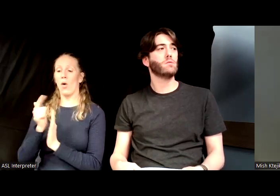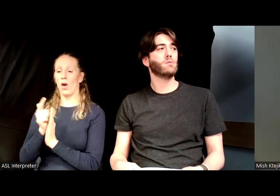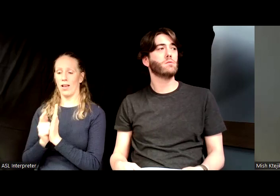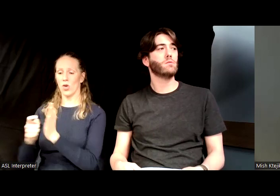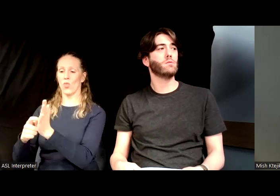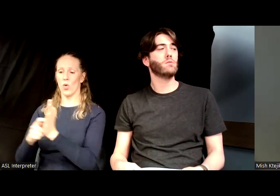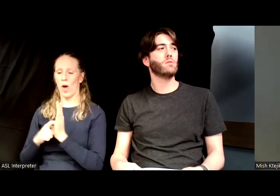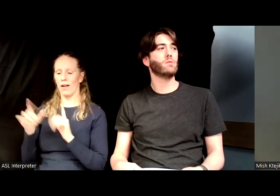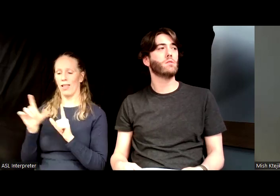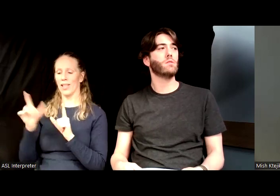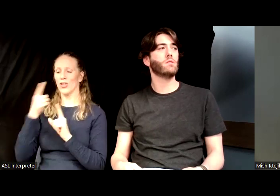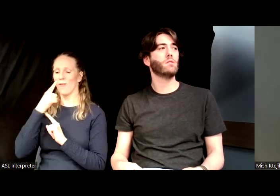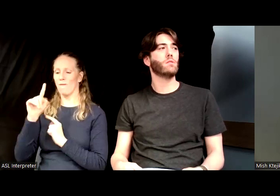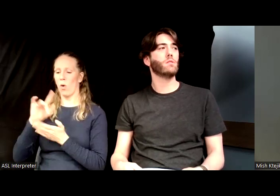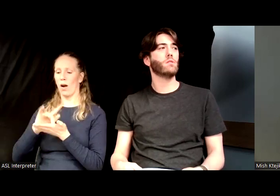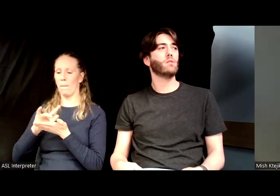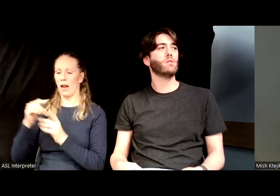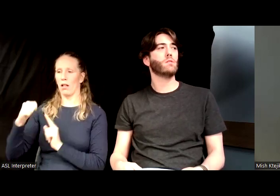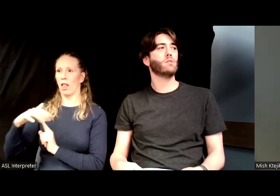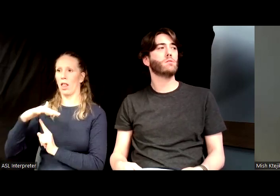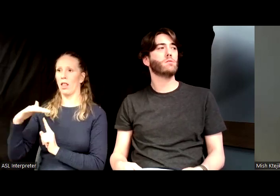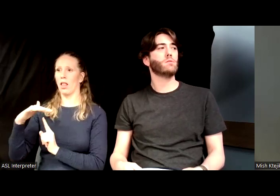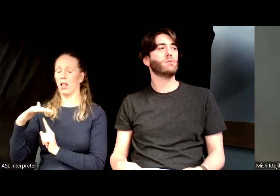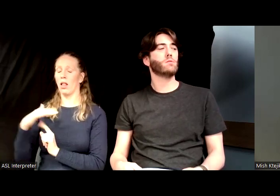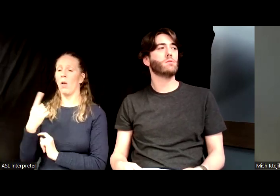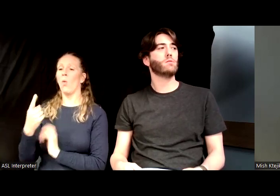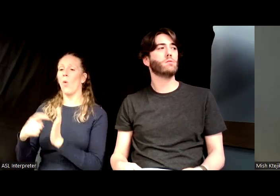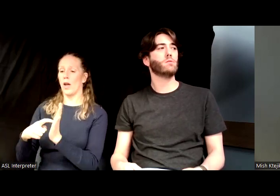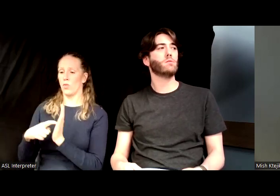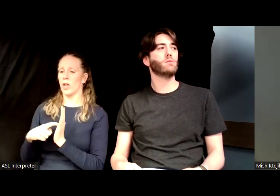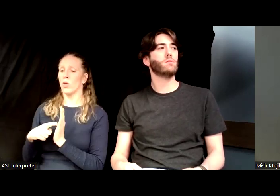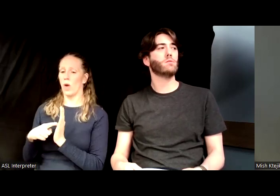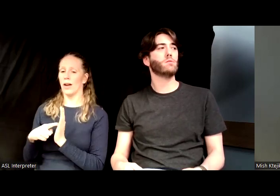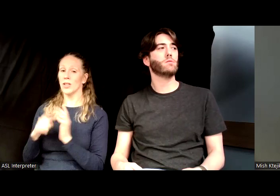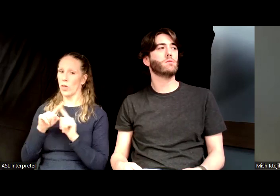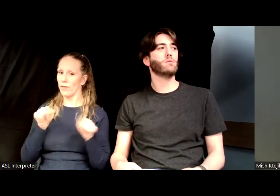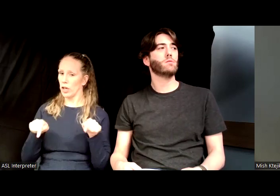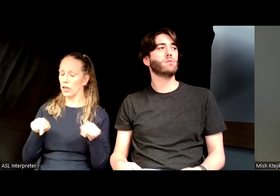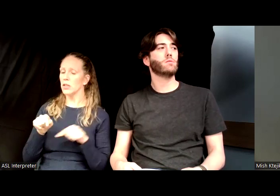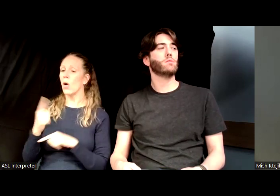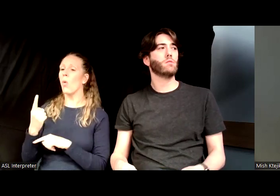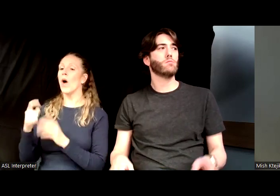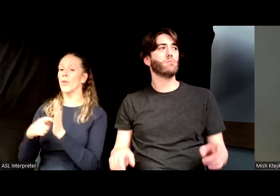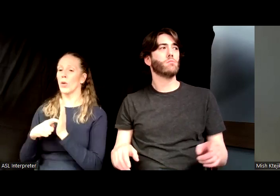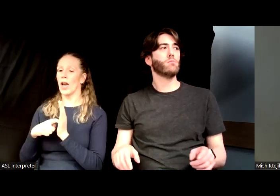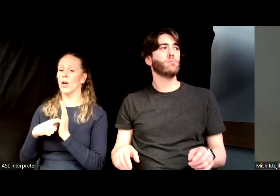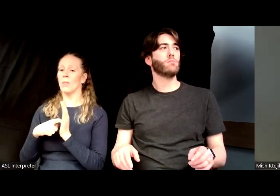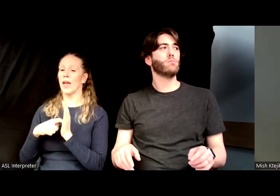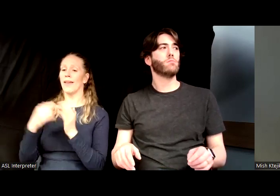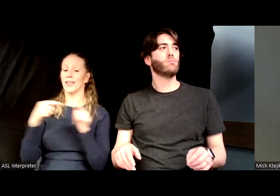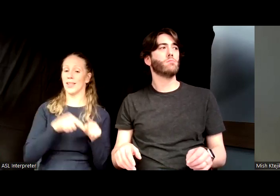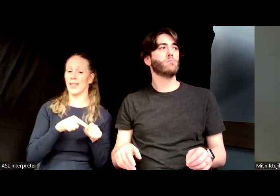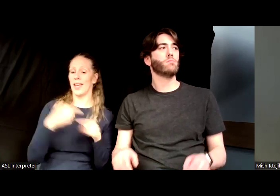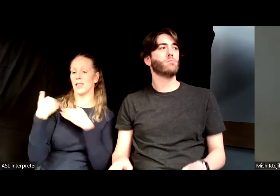a medical setting. So those are different because one of the requirement lays on the healthcare provider.